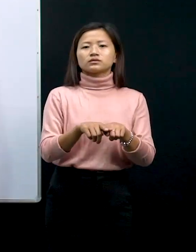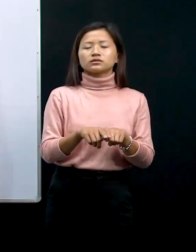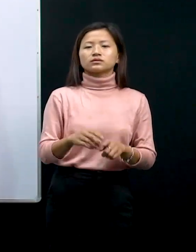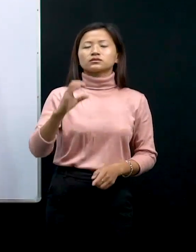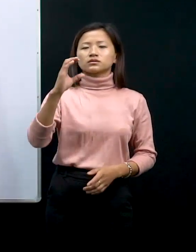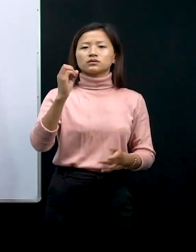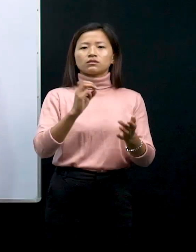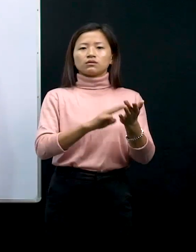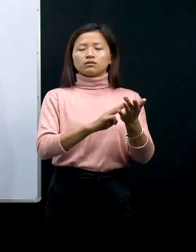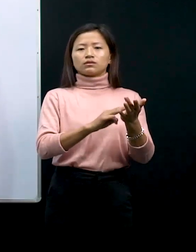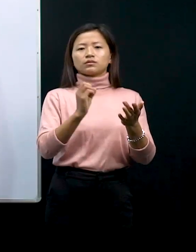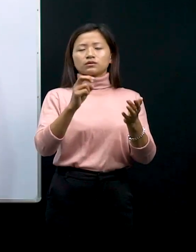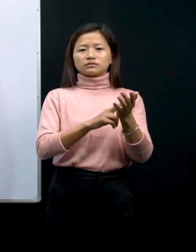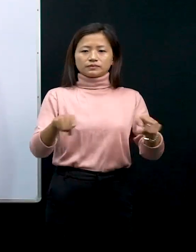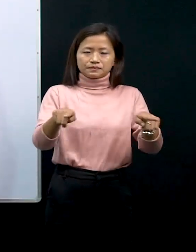common. OP,